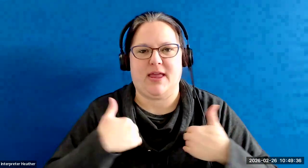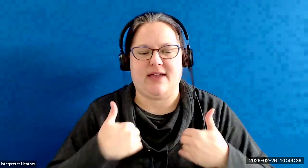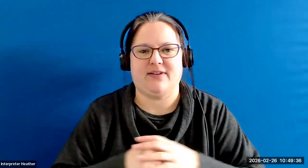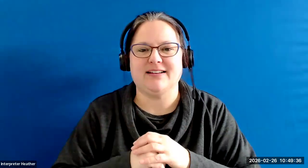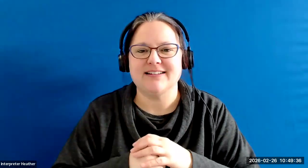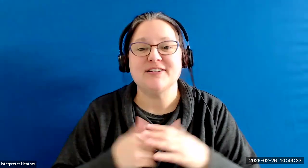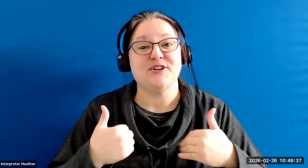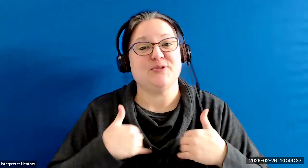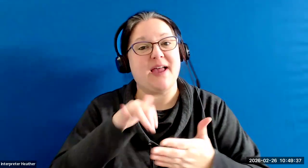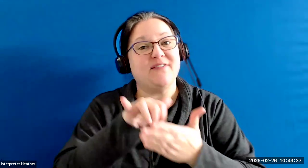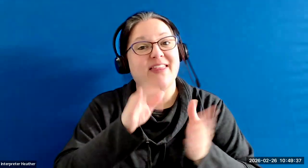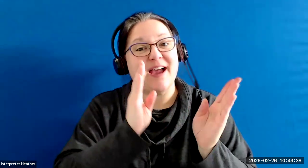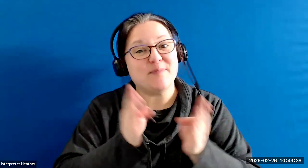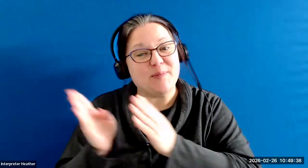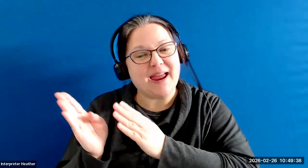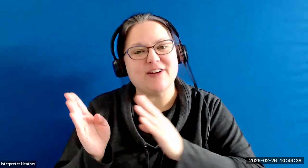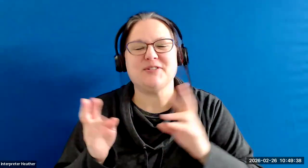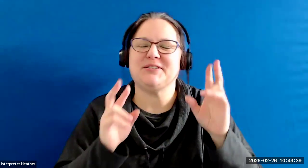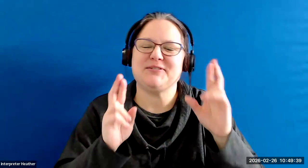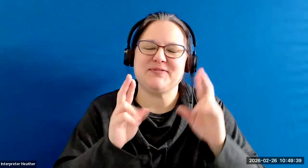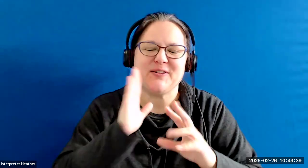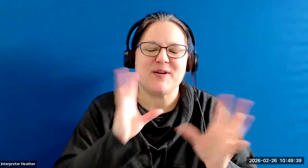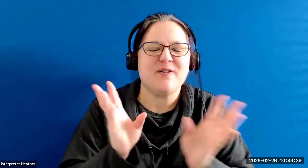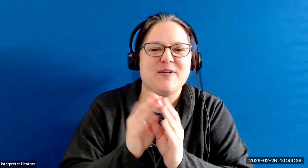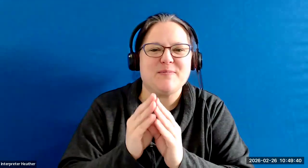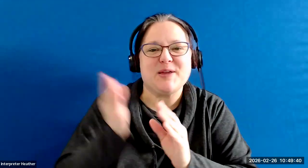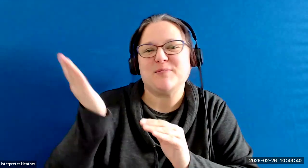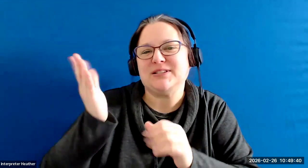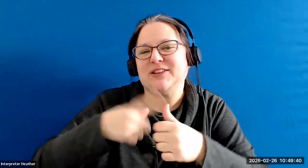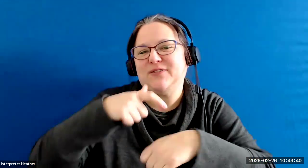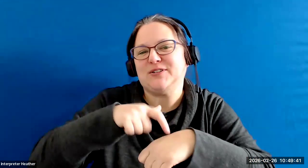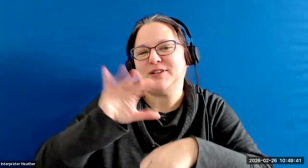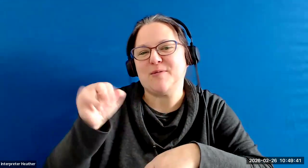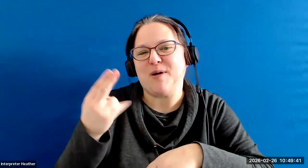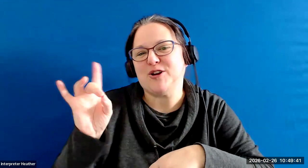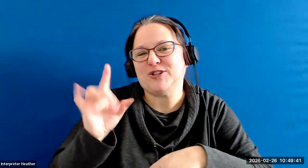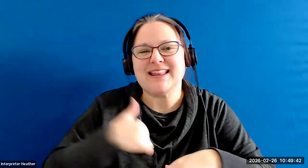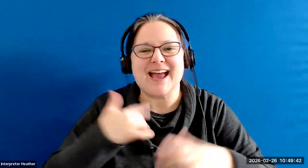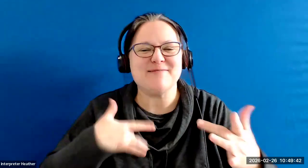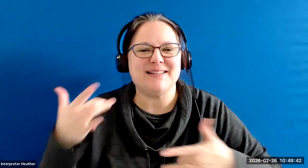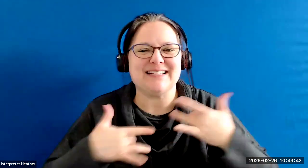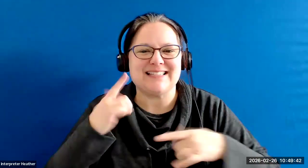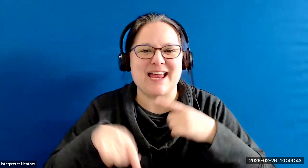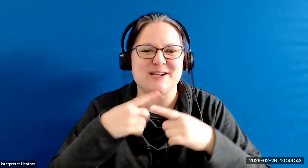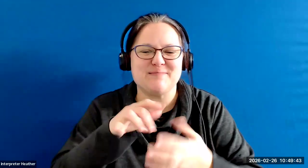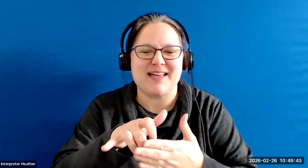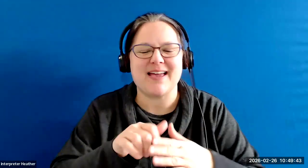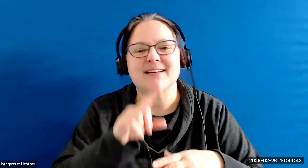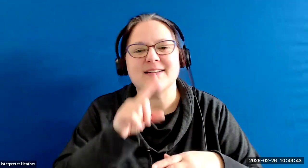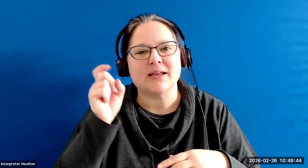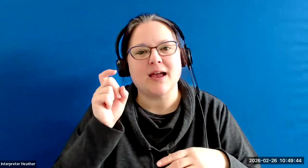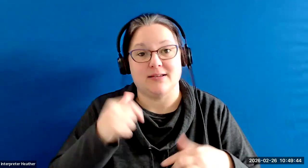I've got that prepared, and we'll meet and present for the first time on March 8th. I'm really excited about it because